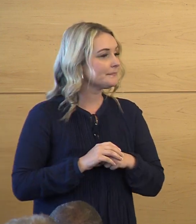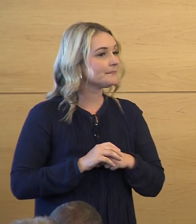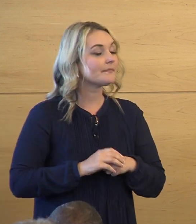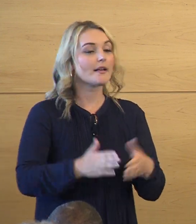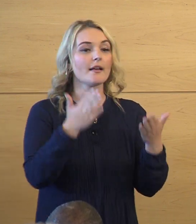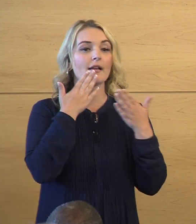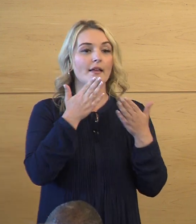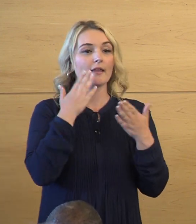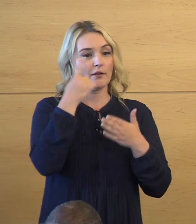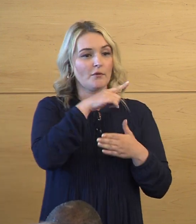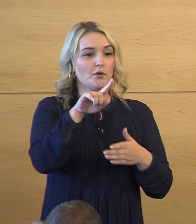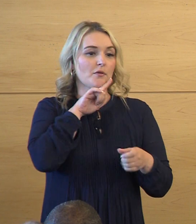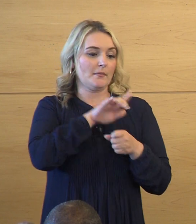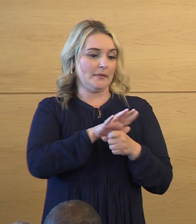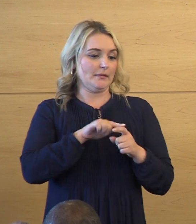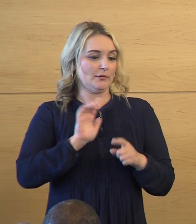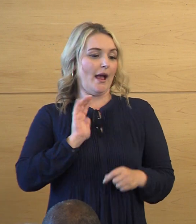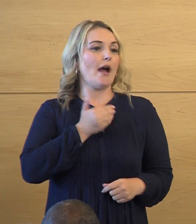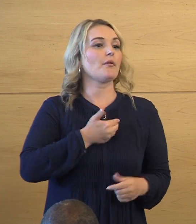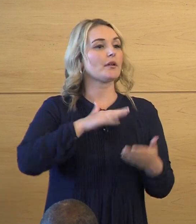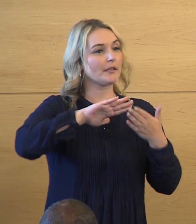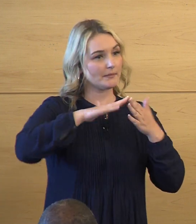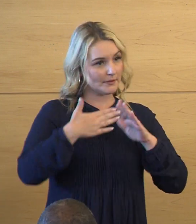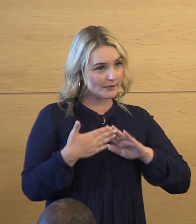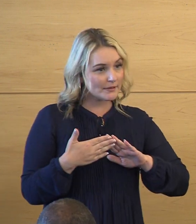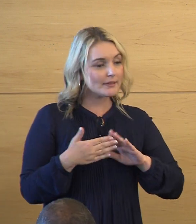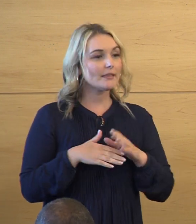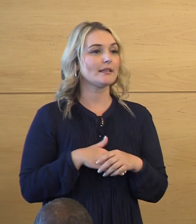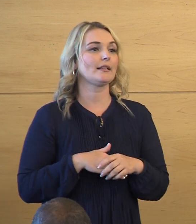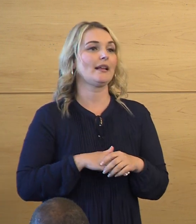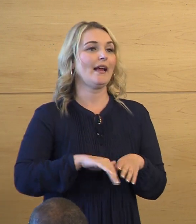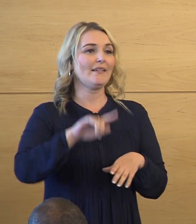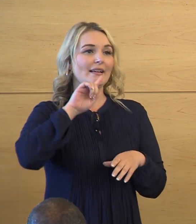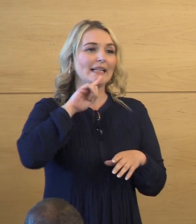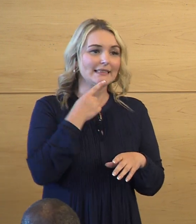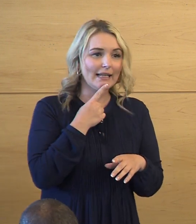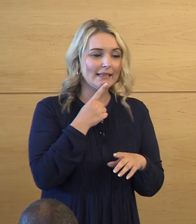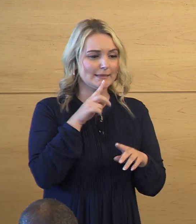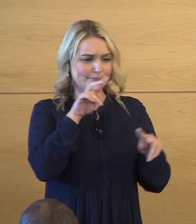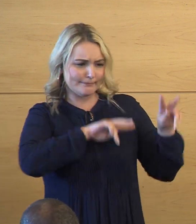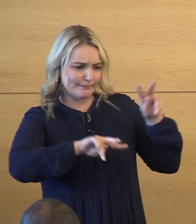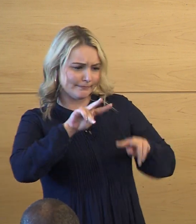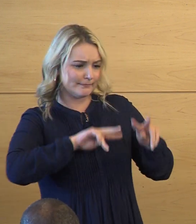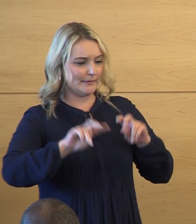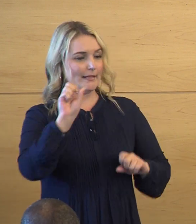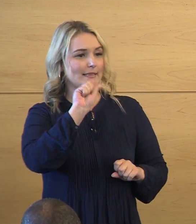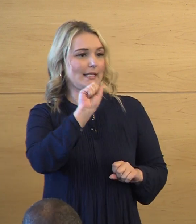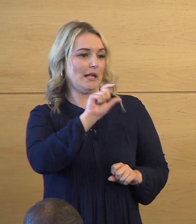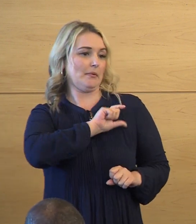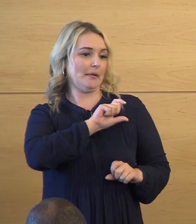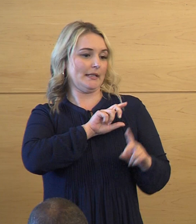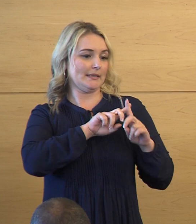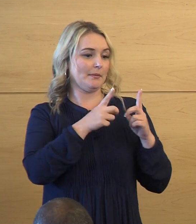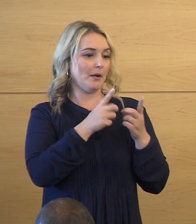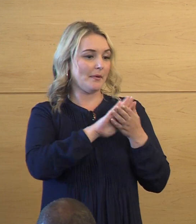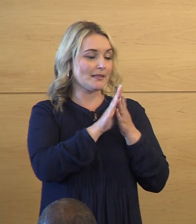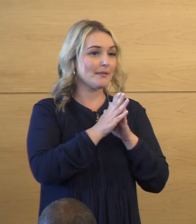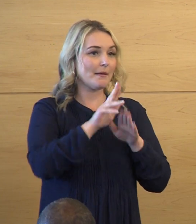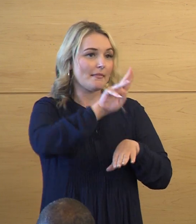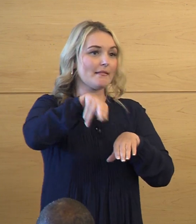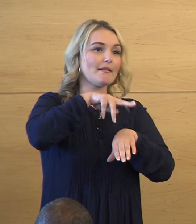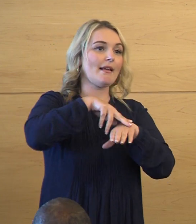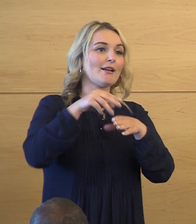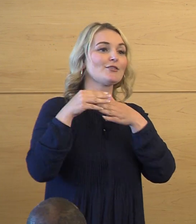Thank you for your tireless commitment to our community. Under intense scrutiny, the Seattle Police Department has become a national